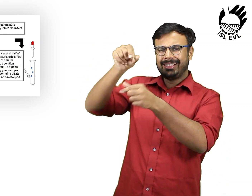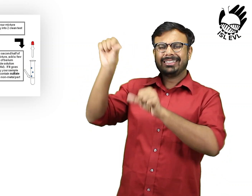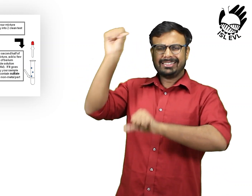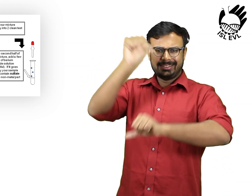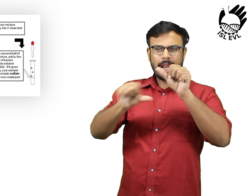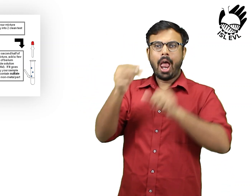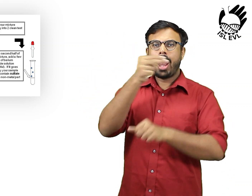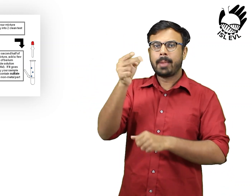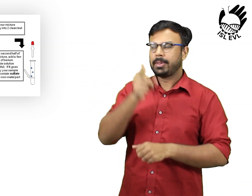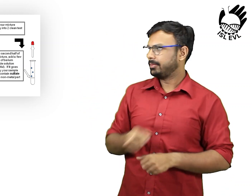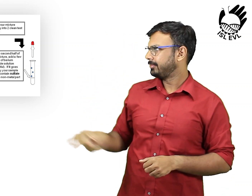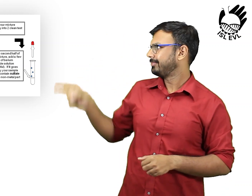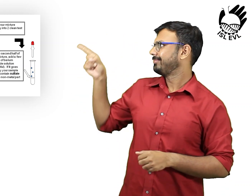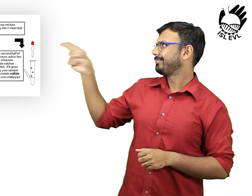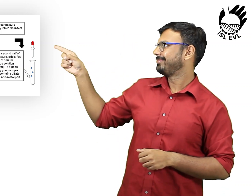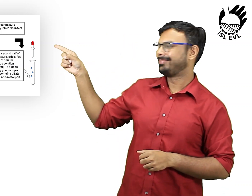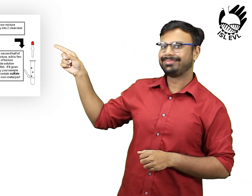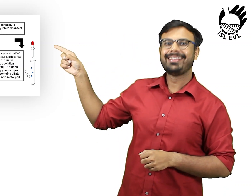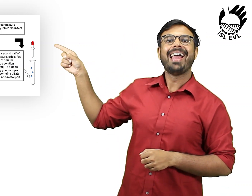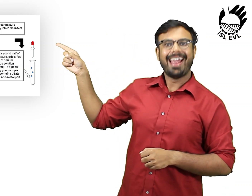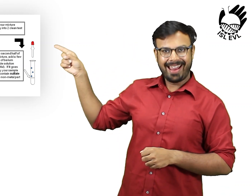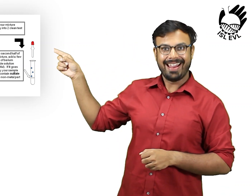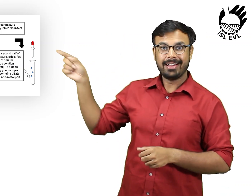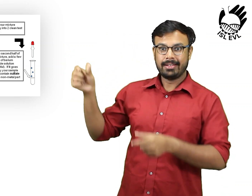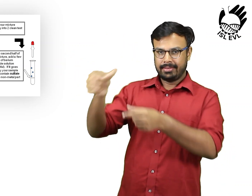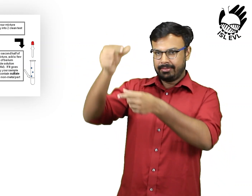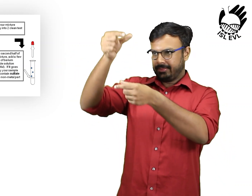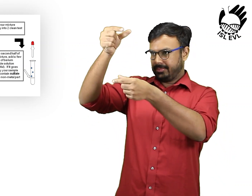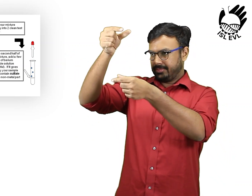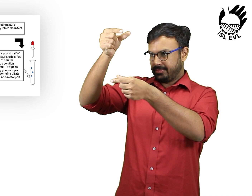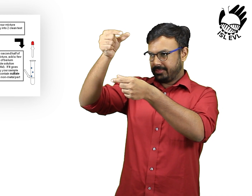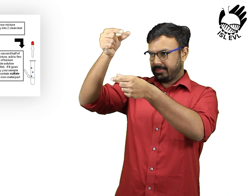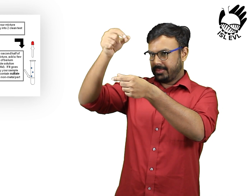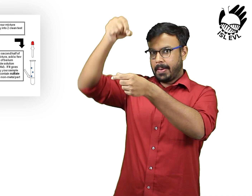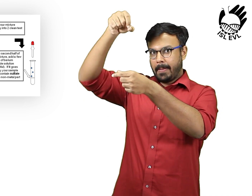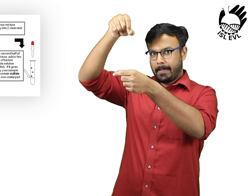To the first test tube, add a few drops of silver nitrate solution.